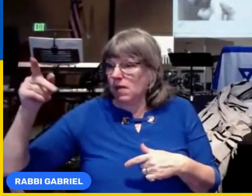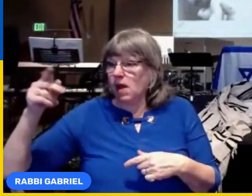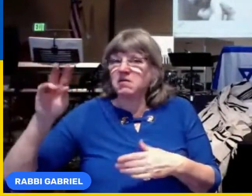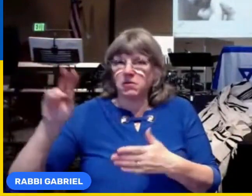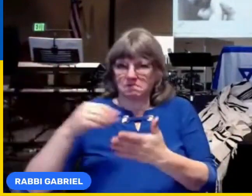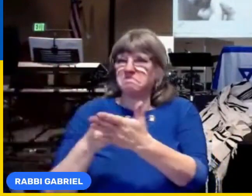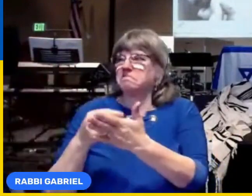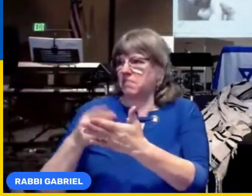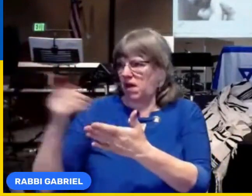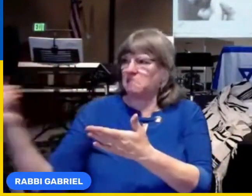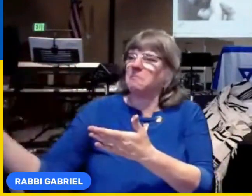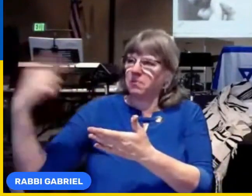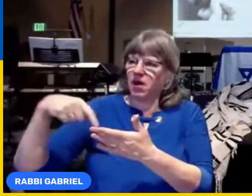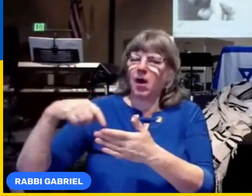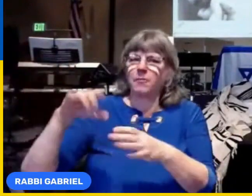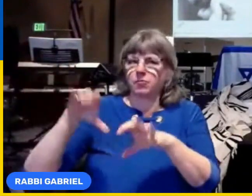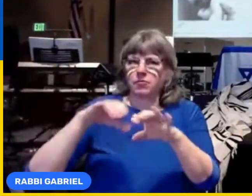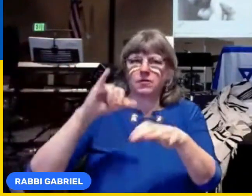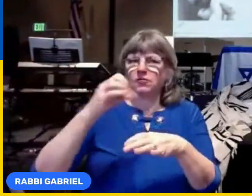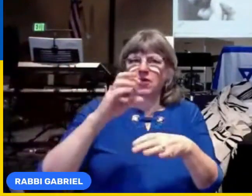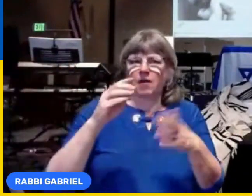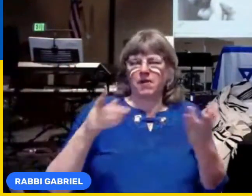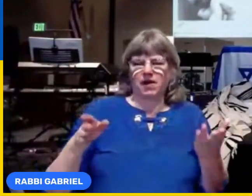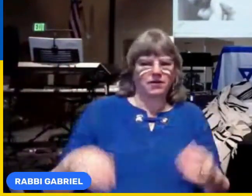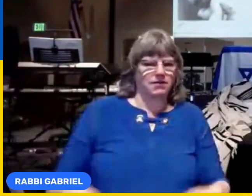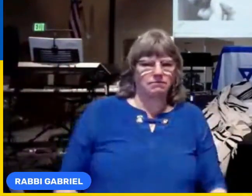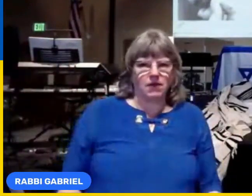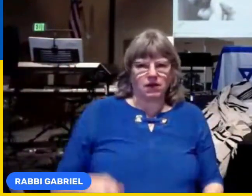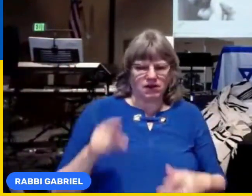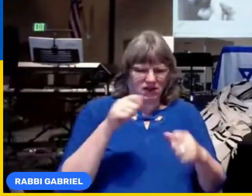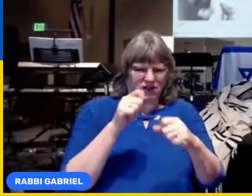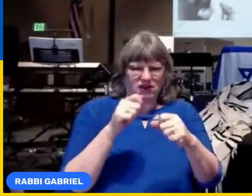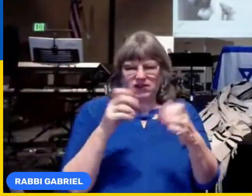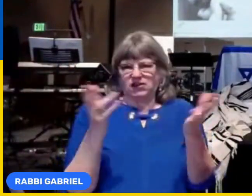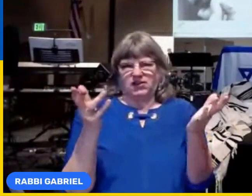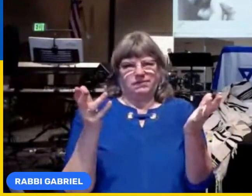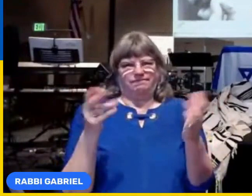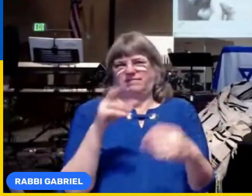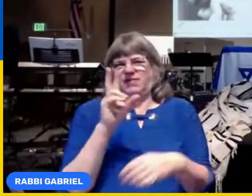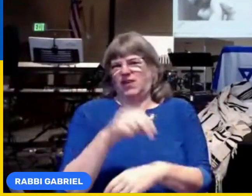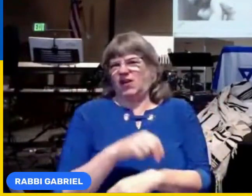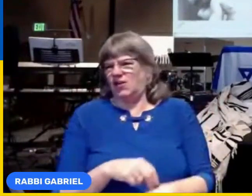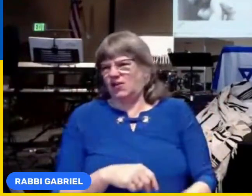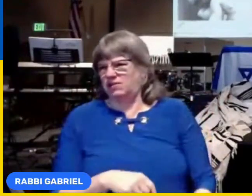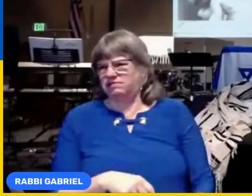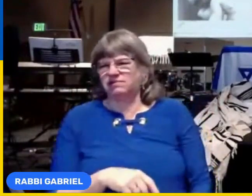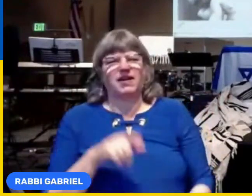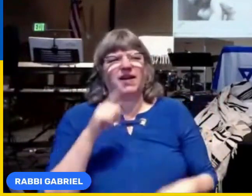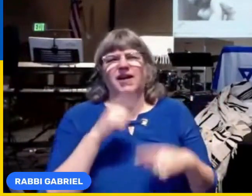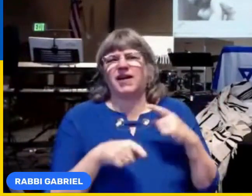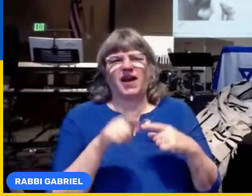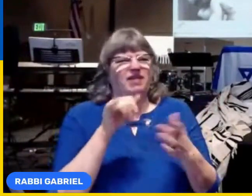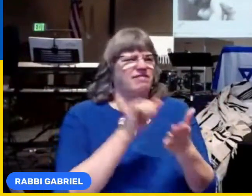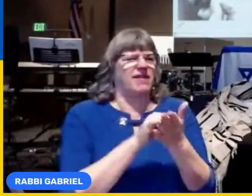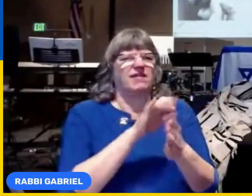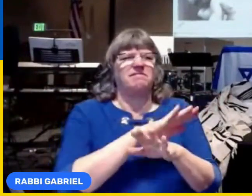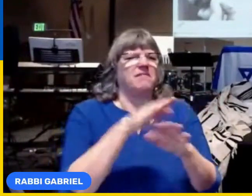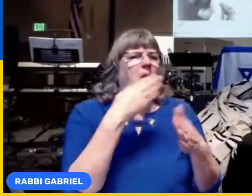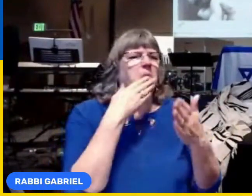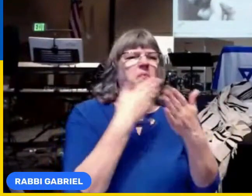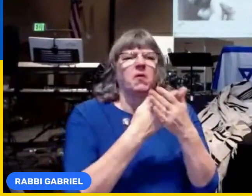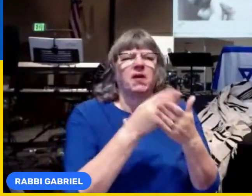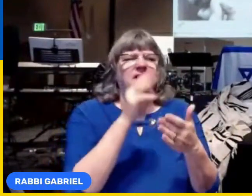in 1476. But he backed out almost immediately, citing the poor quality of the marble.